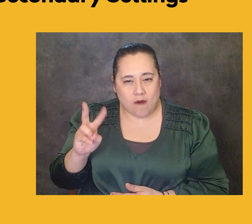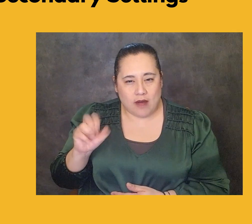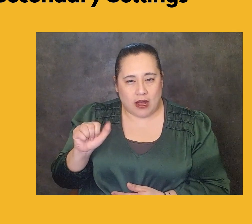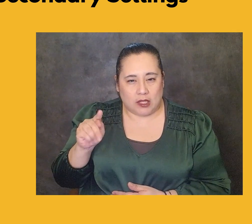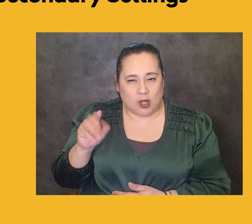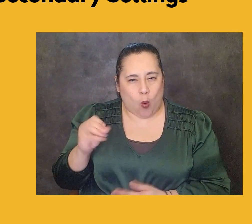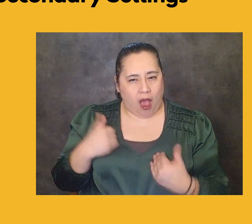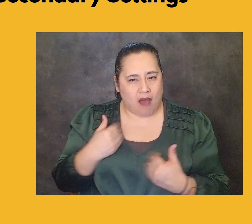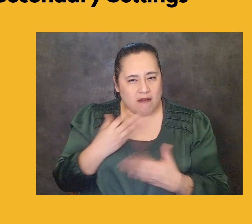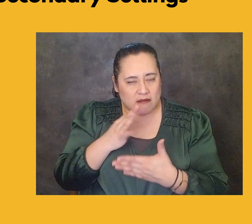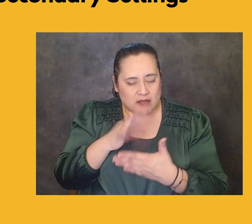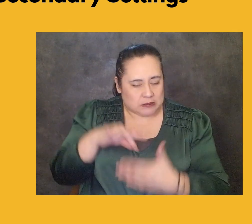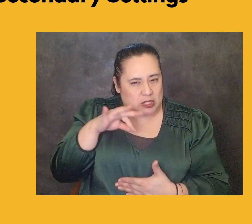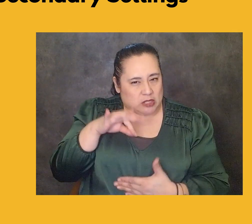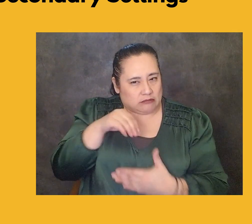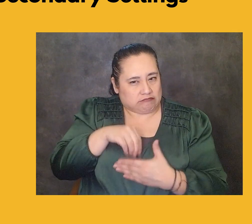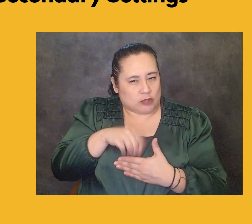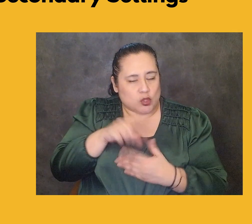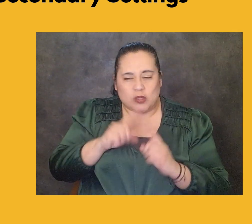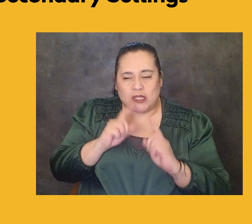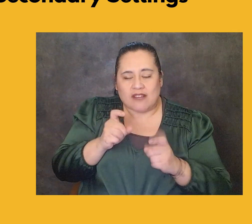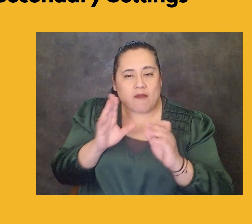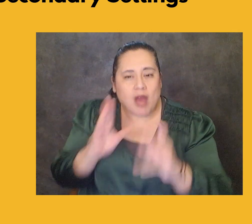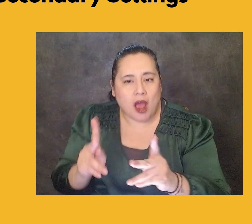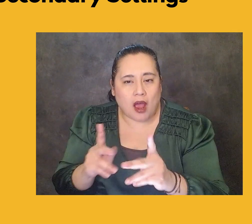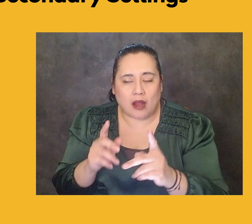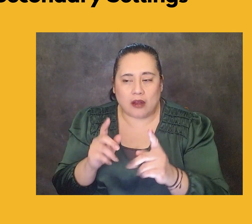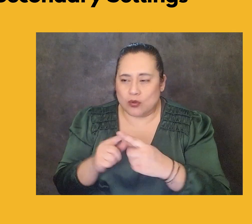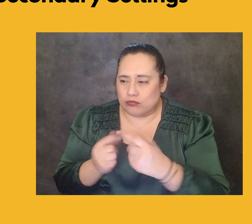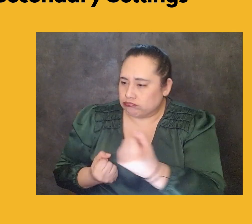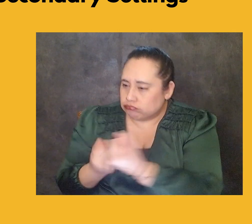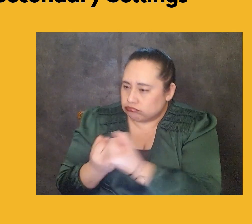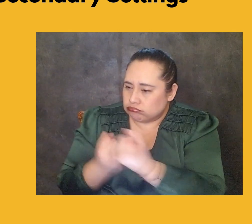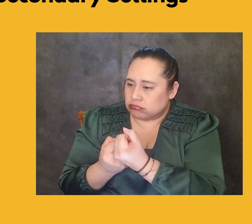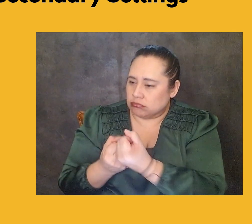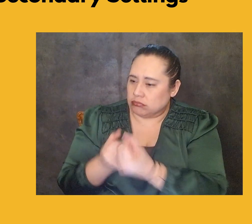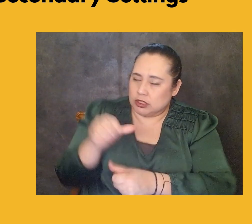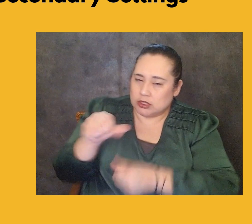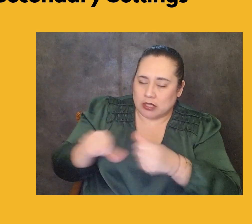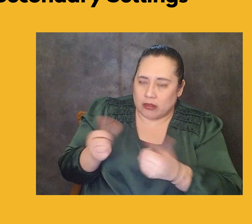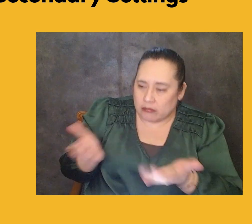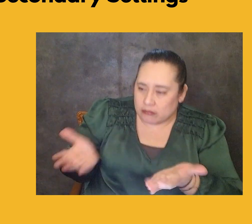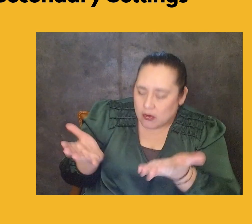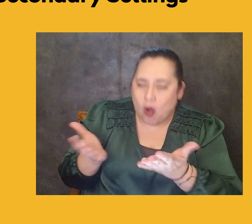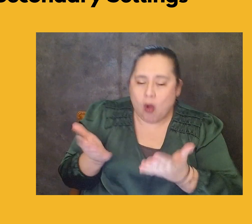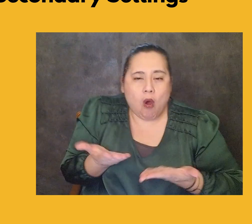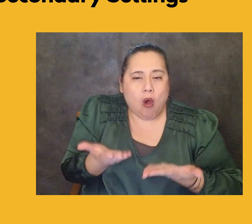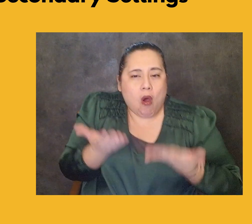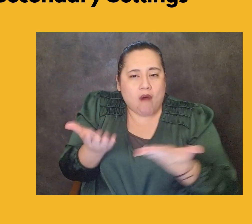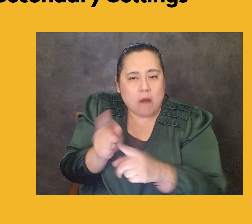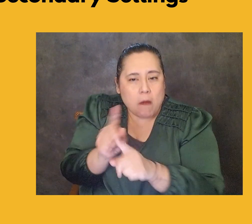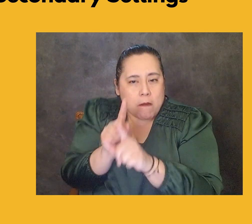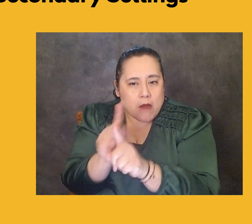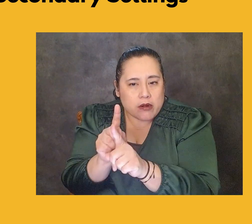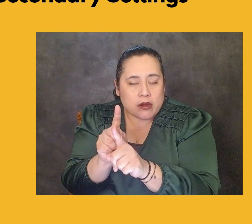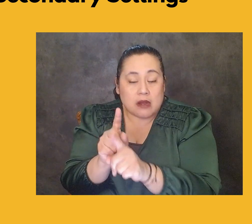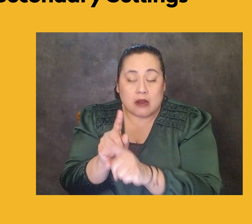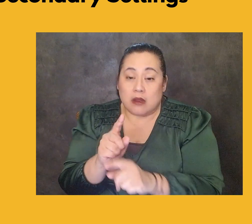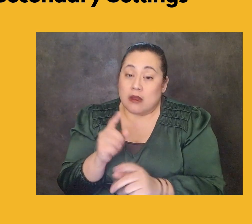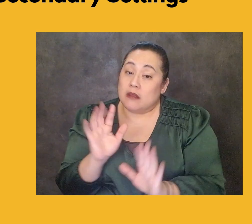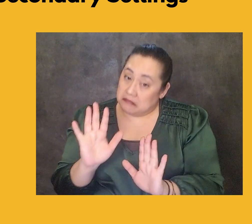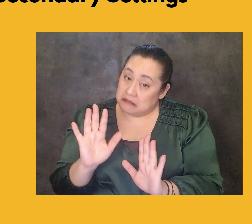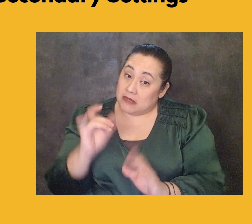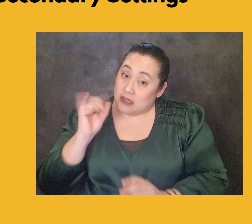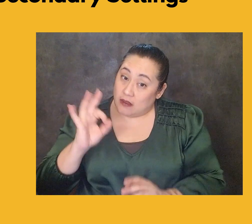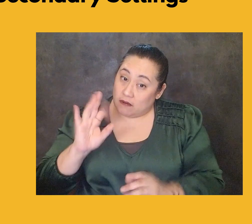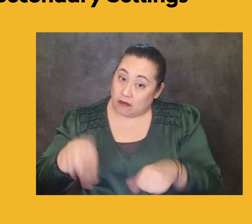We have the spirit of giving back and supporting each other and encouraging each other by offering mentoring. And if and